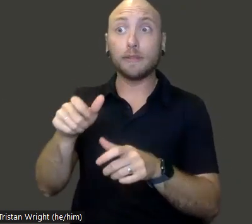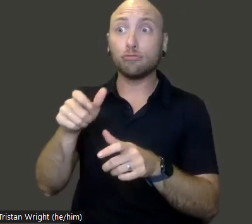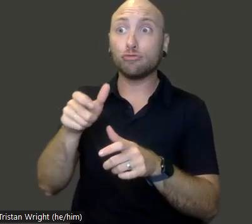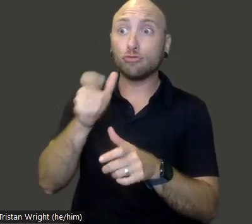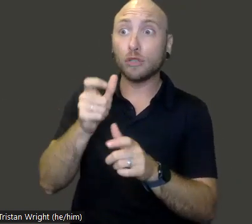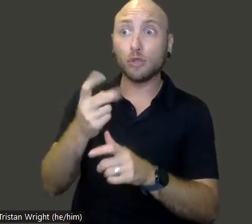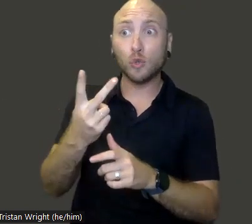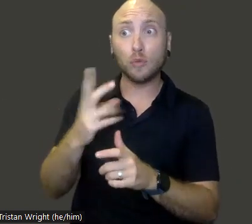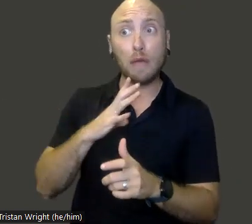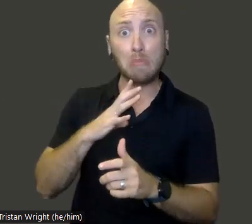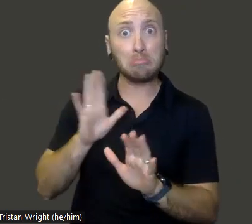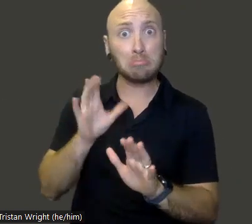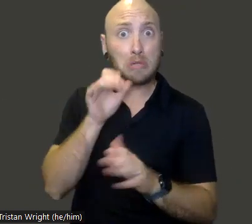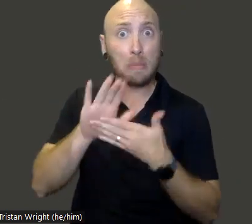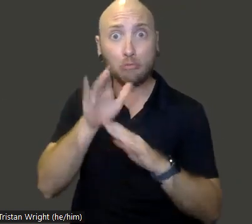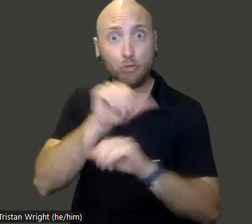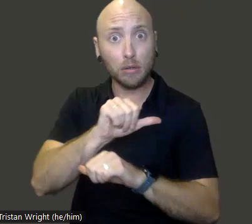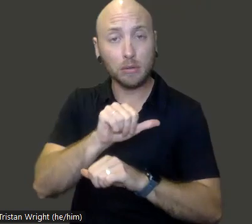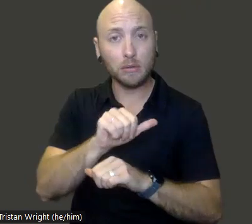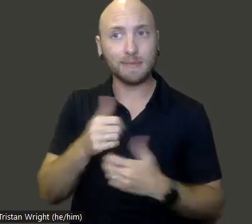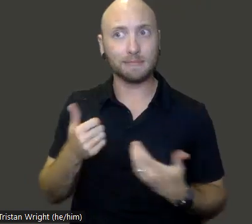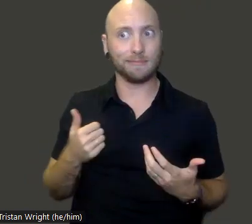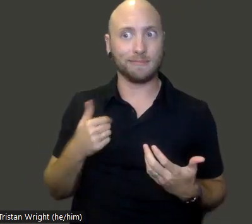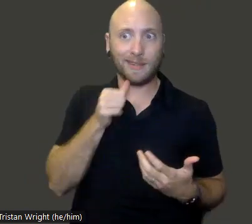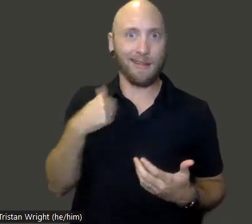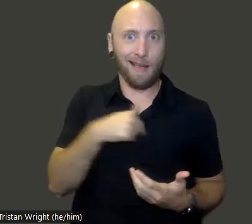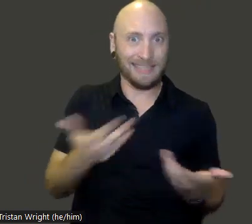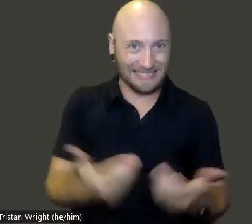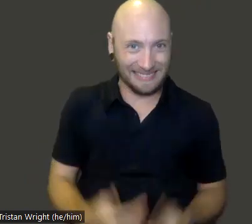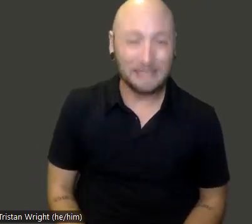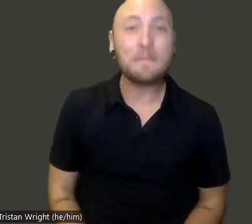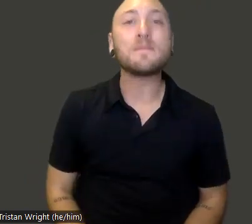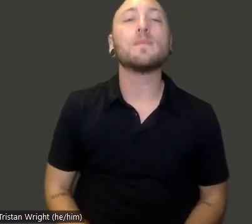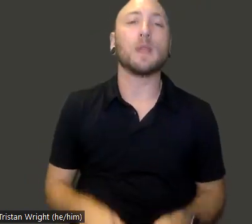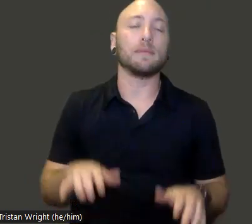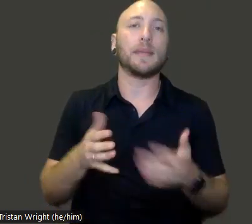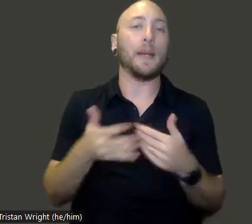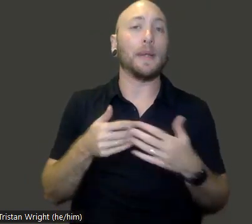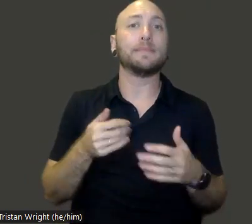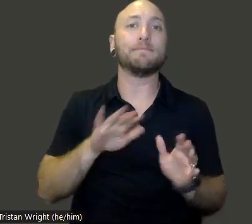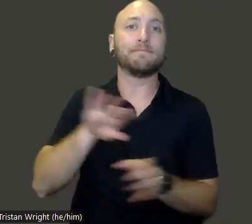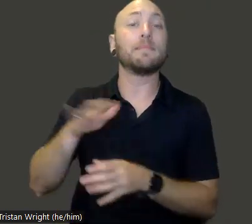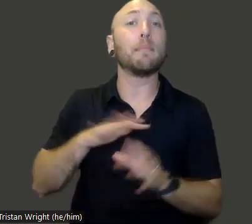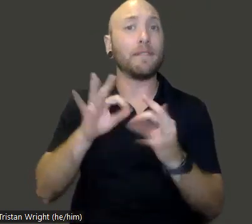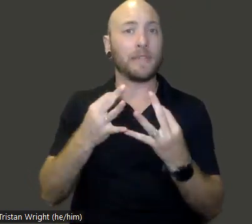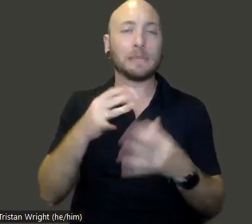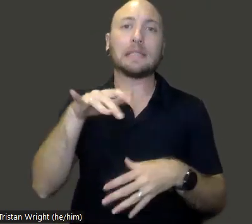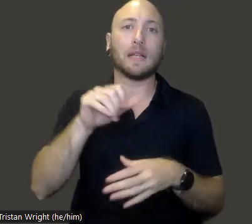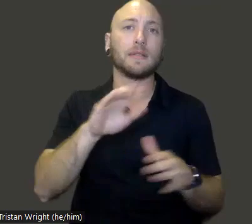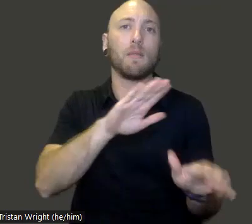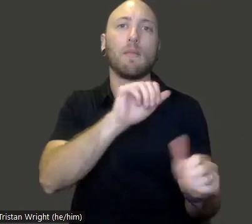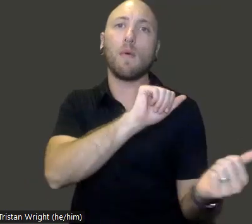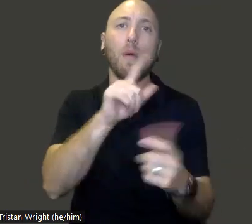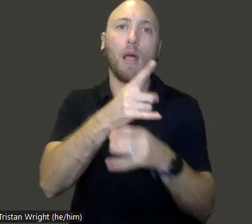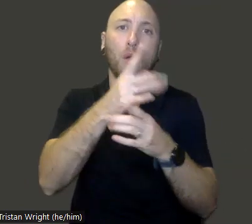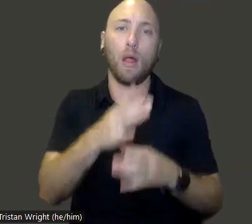guessing. So like I said, grew up in an alcoholic family. Also my dad